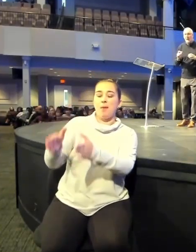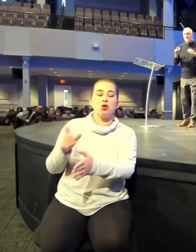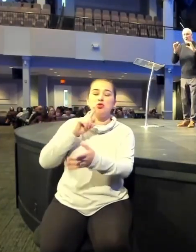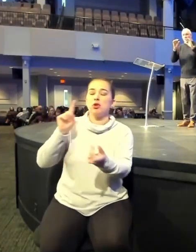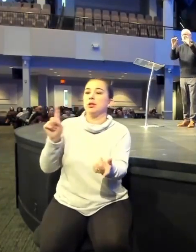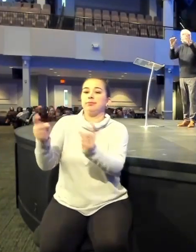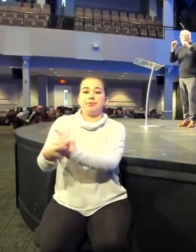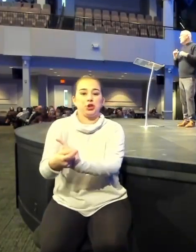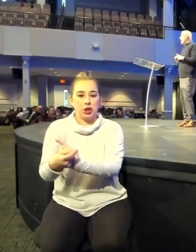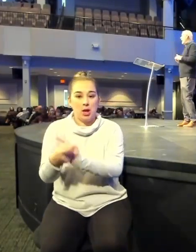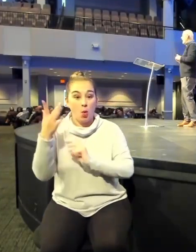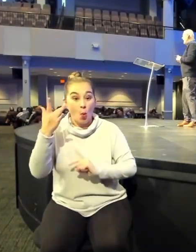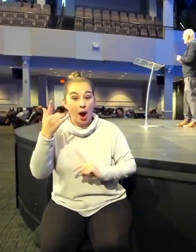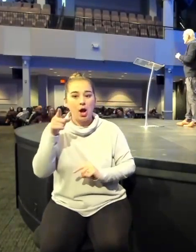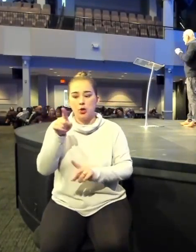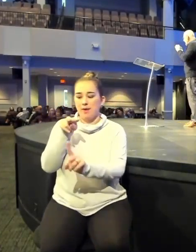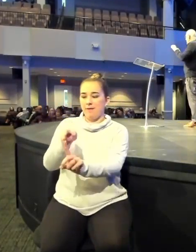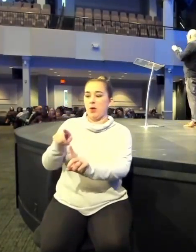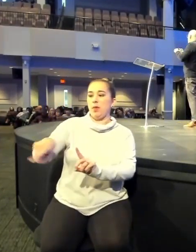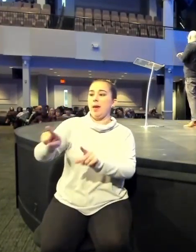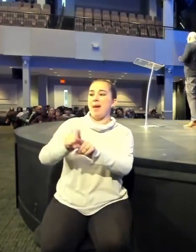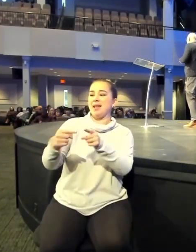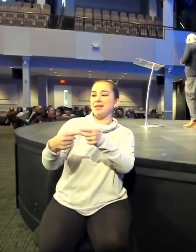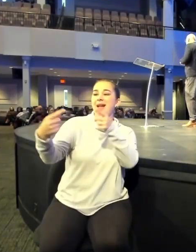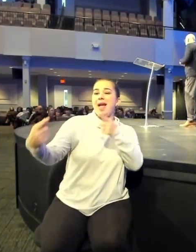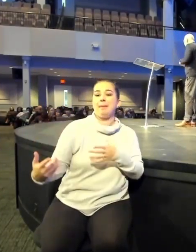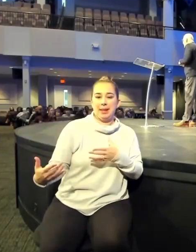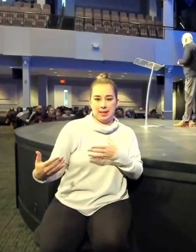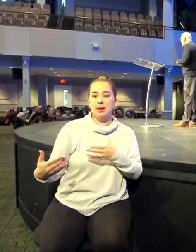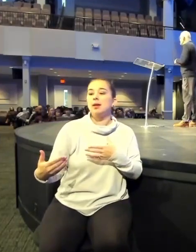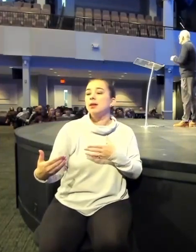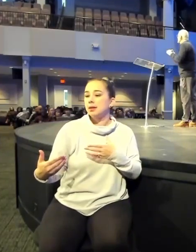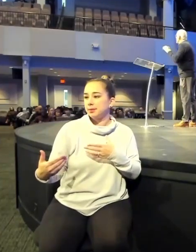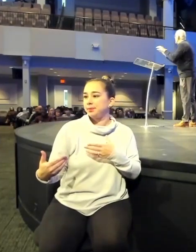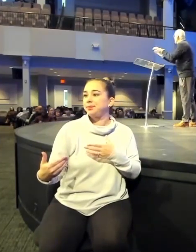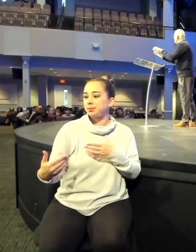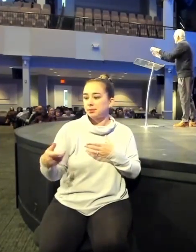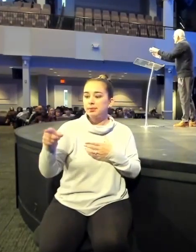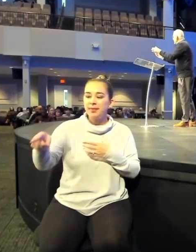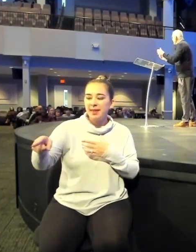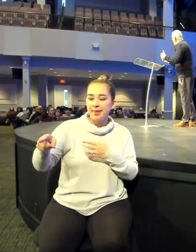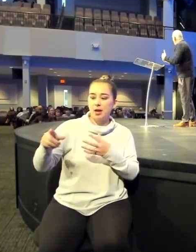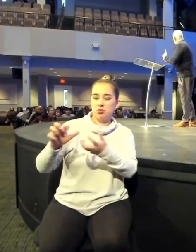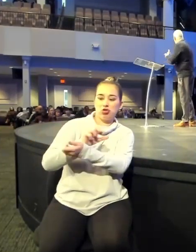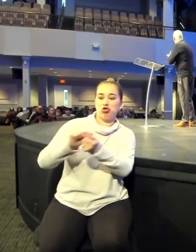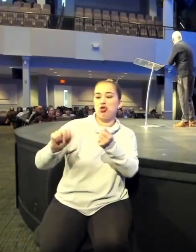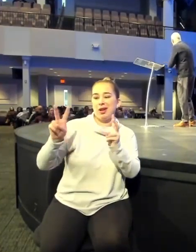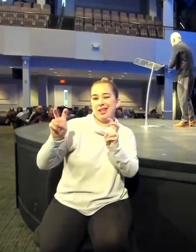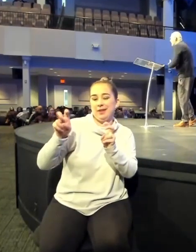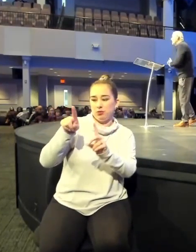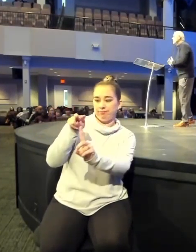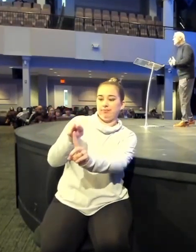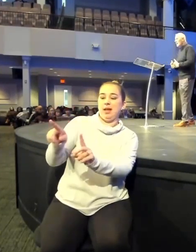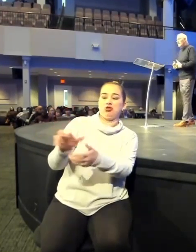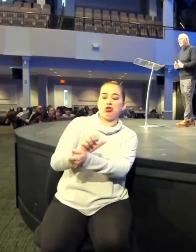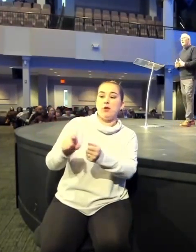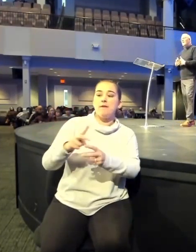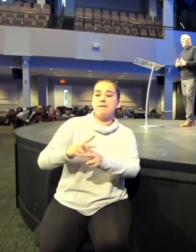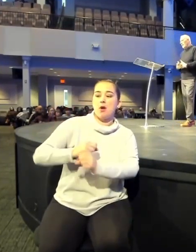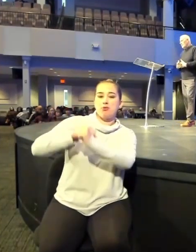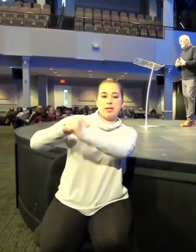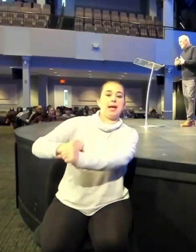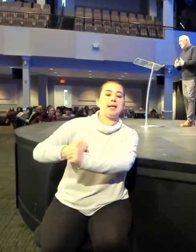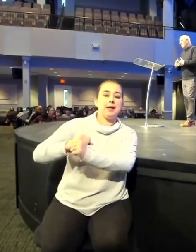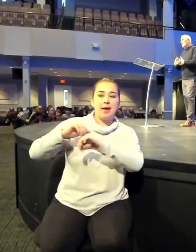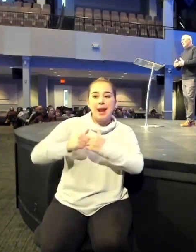changed because you view them now as an enemy. You view them now in a way that is destructive to your life. And so you become very protective in